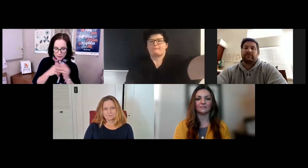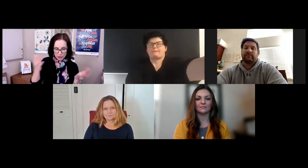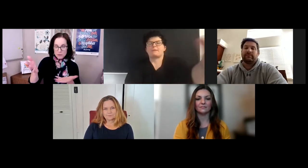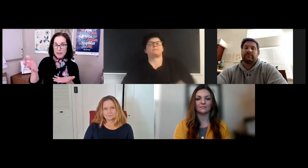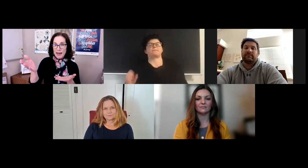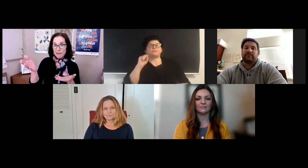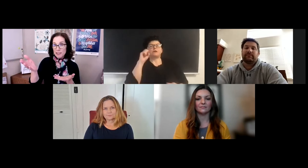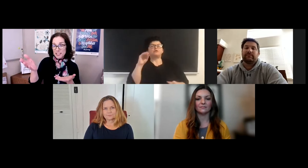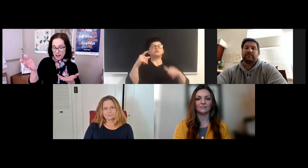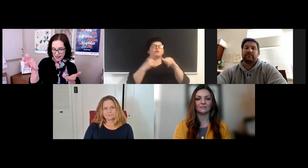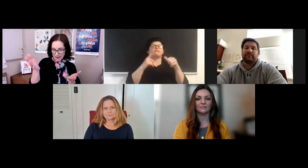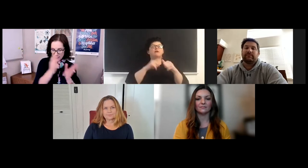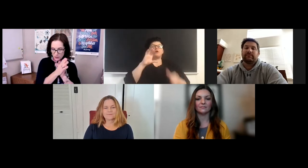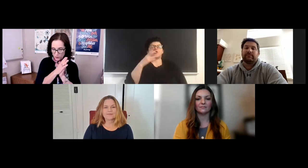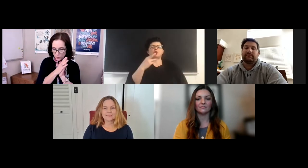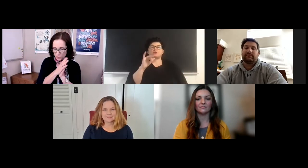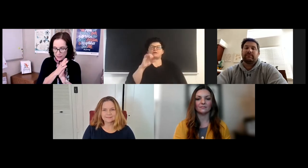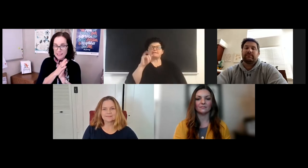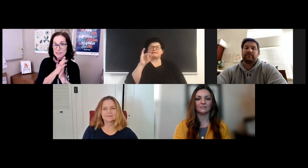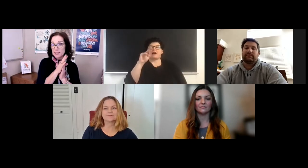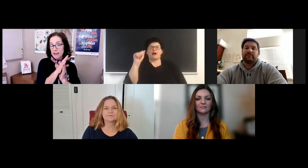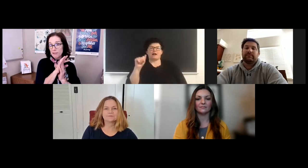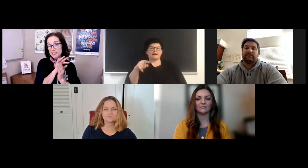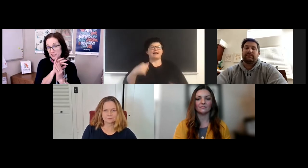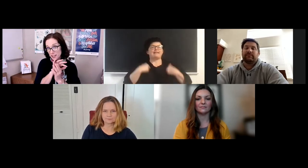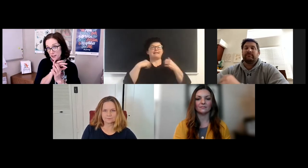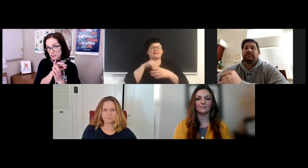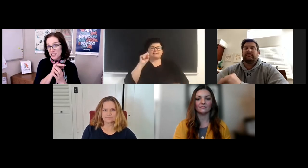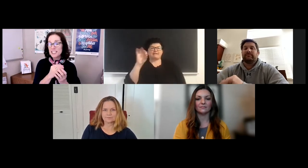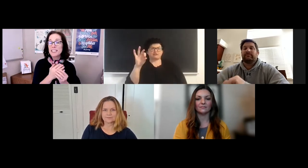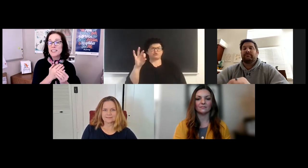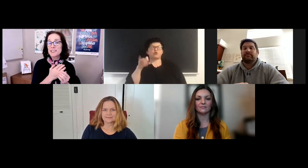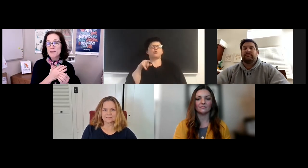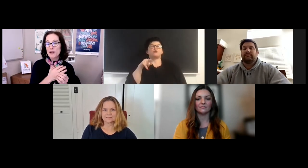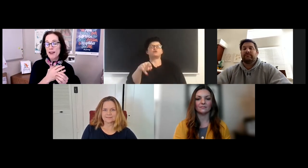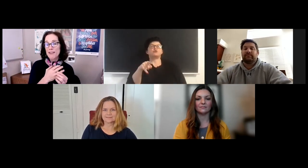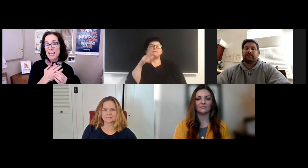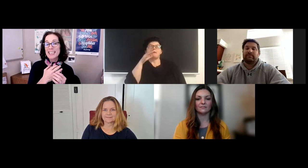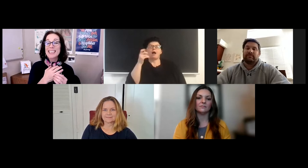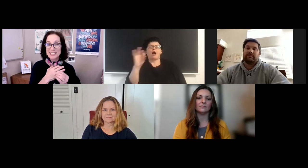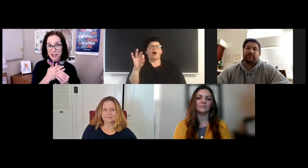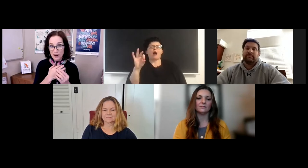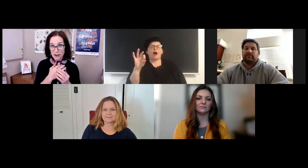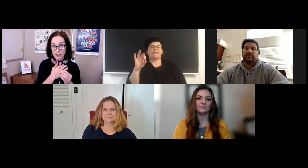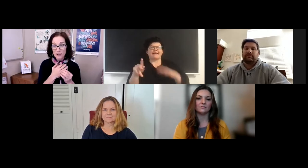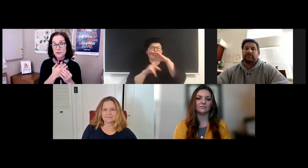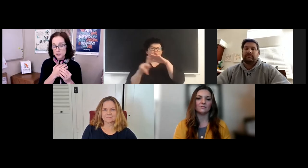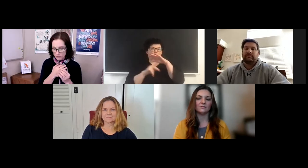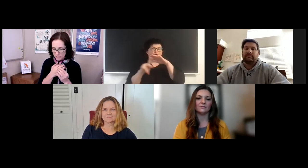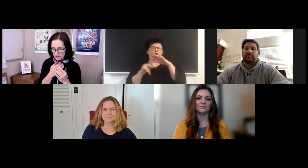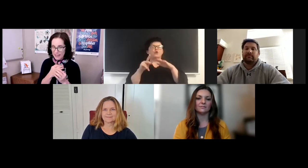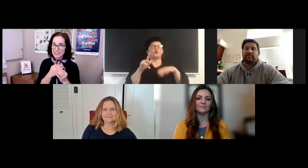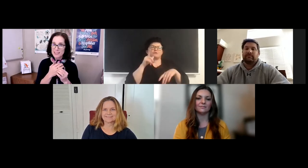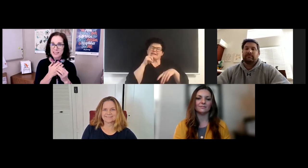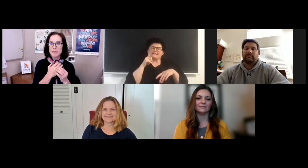So first we have Christiana, who lives in San Francisco. She is the mother of a kindergartner who's